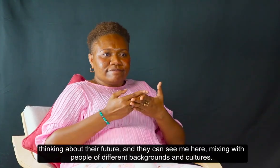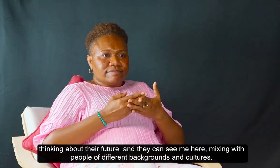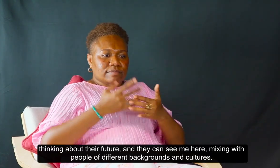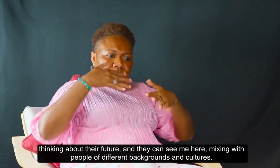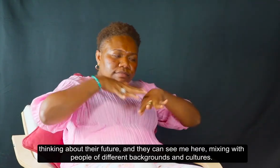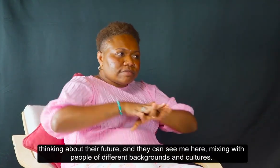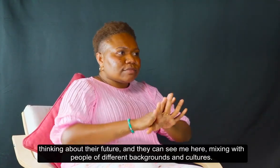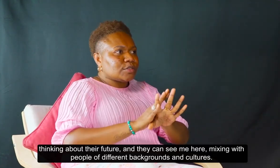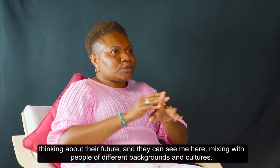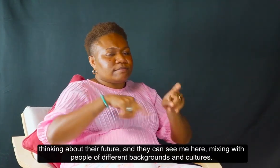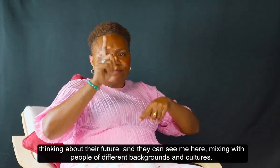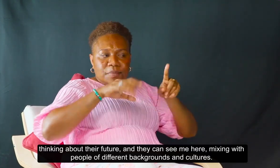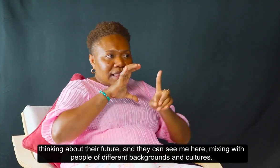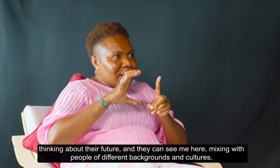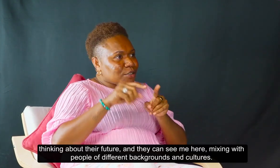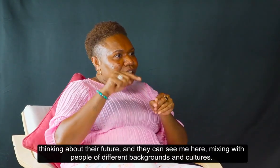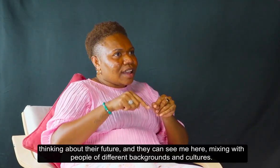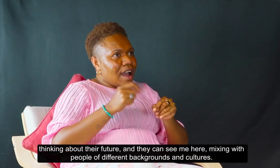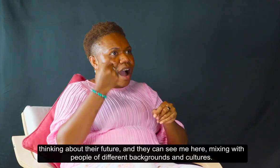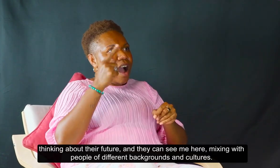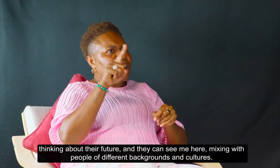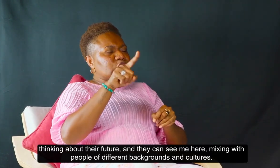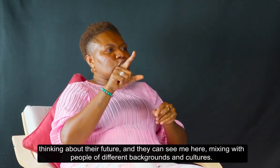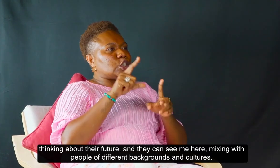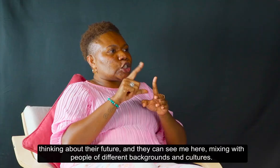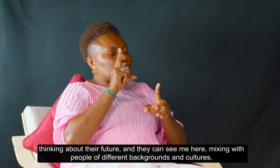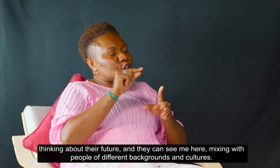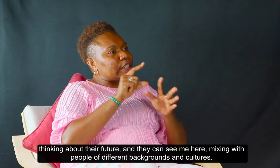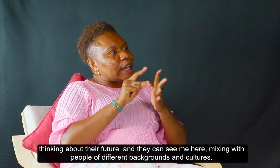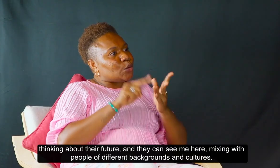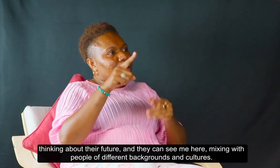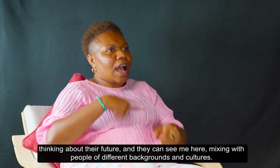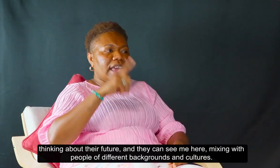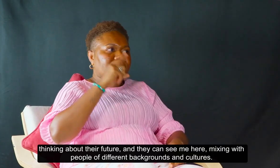here mixing with people of different backgrounds and cultures.